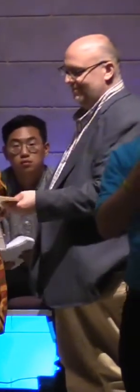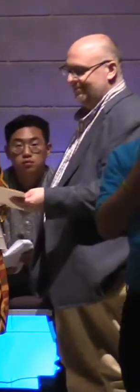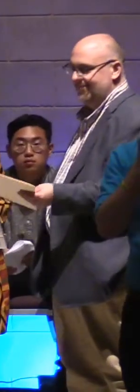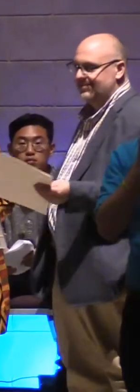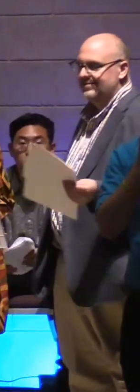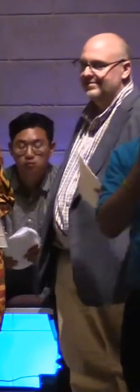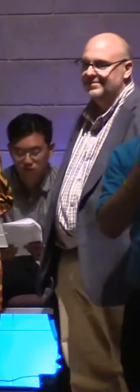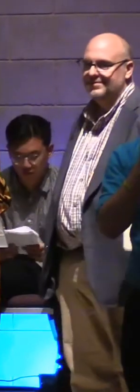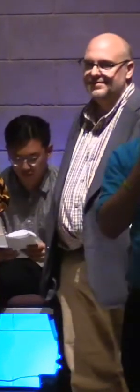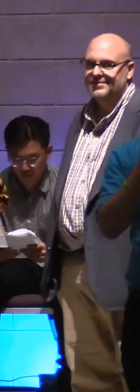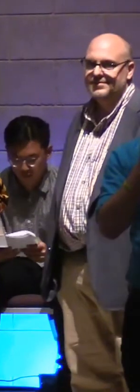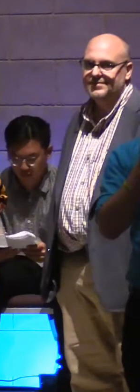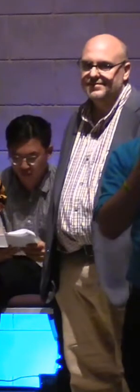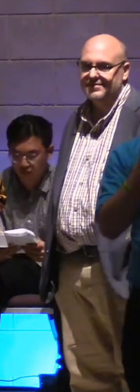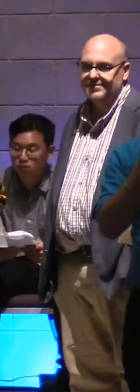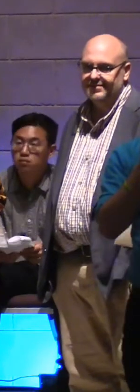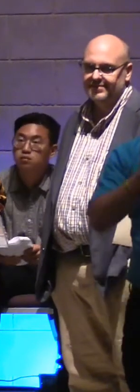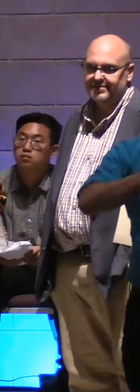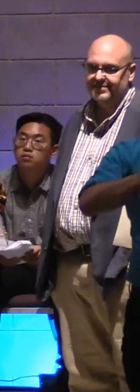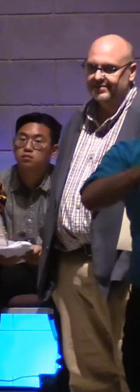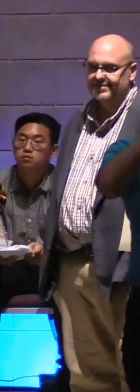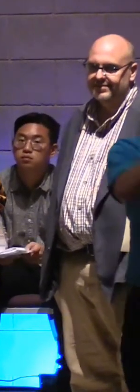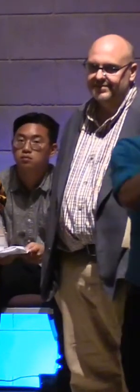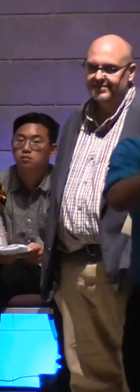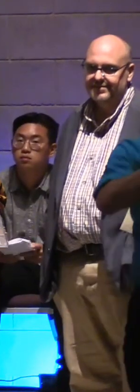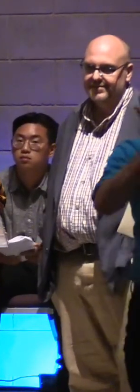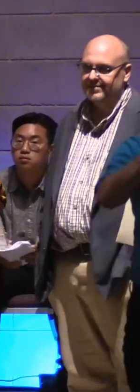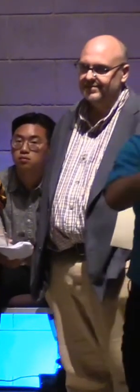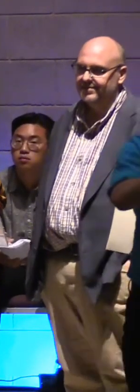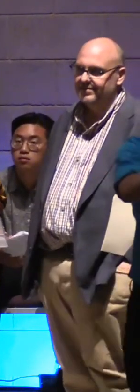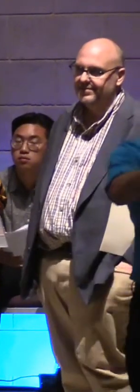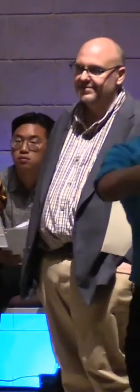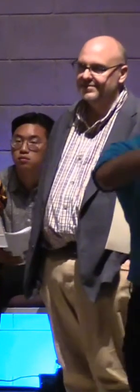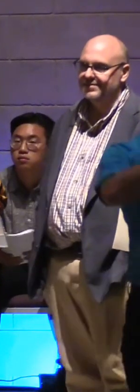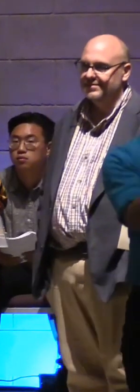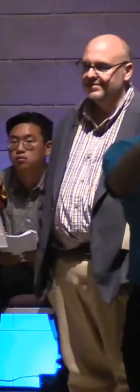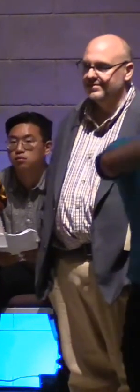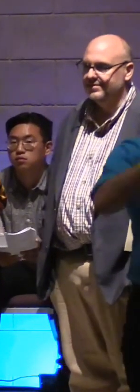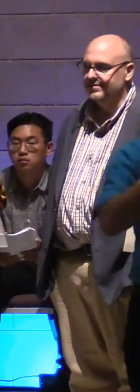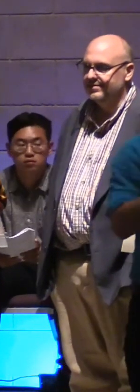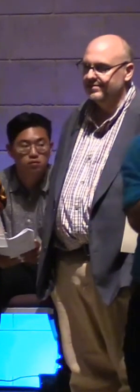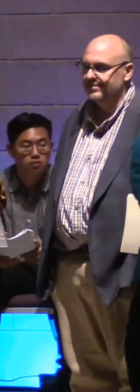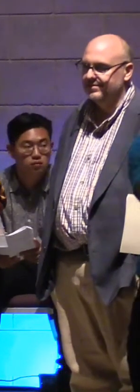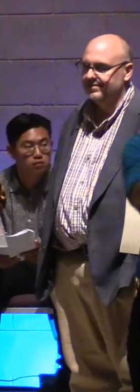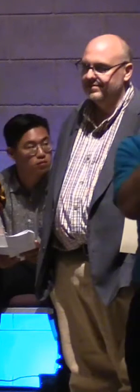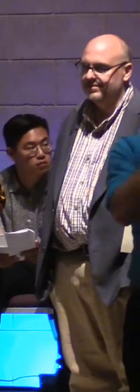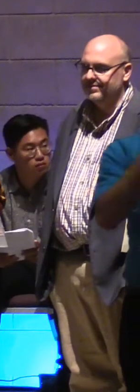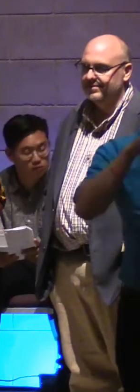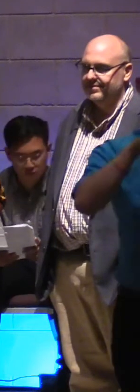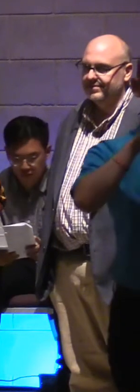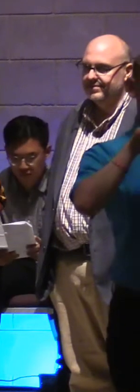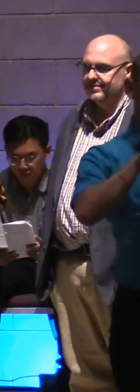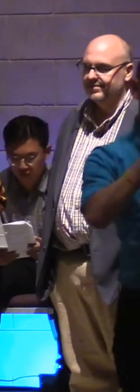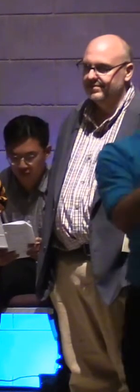in every single faith tradition that I experienced in this, both in the unique, specific things about that faith